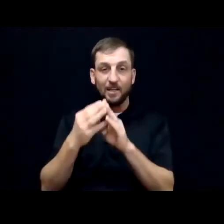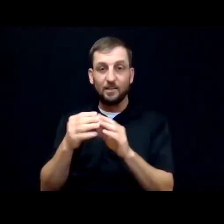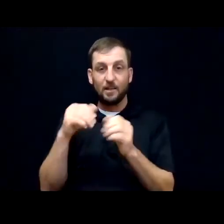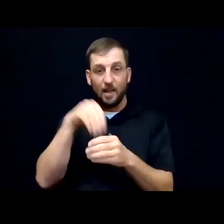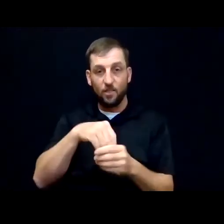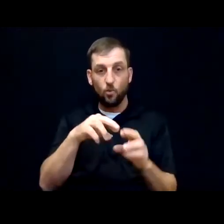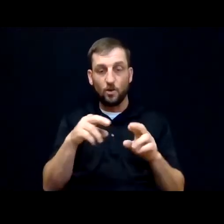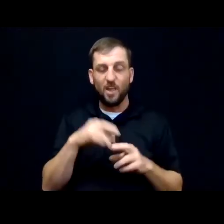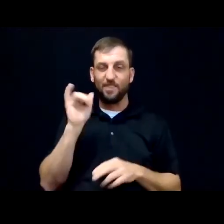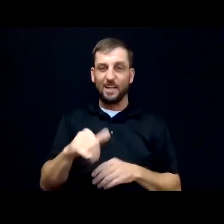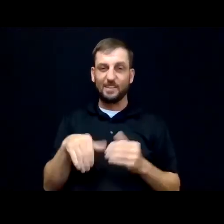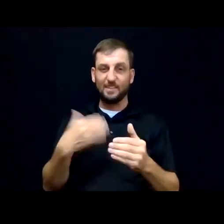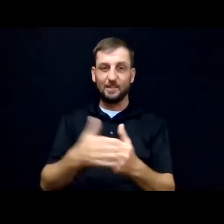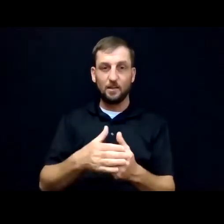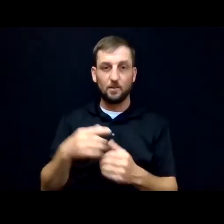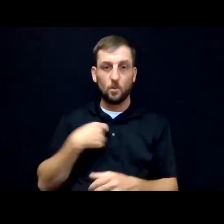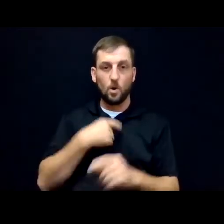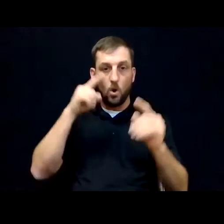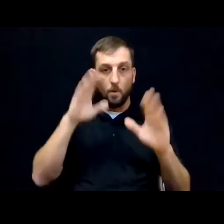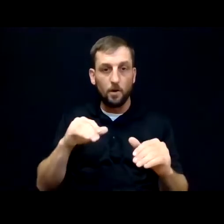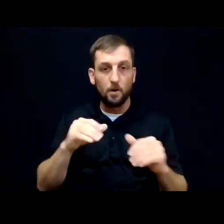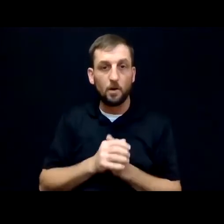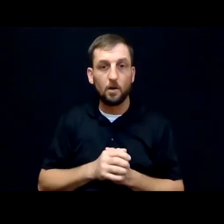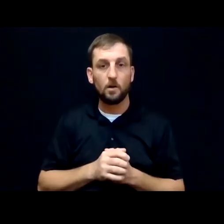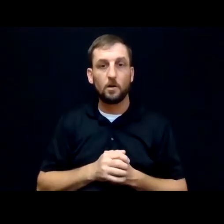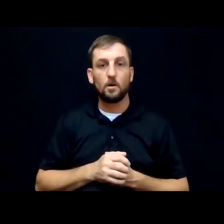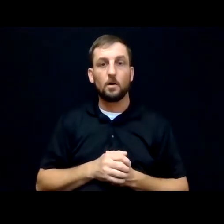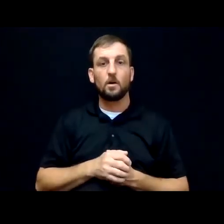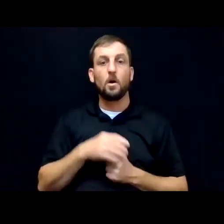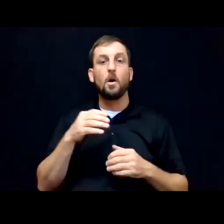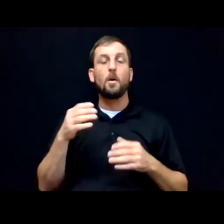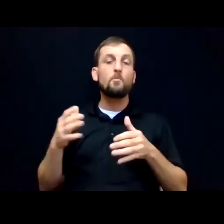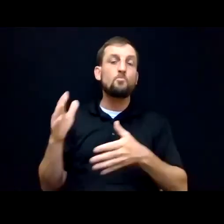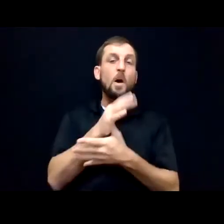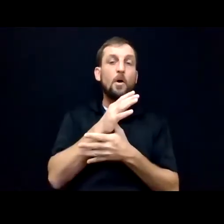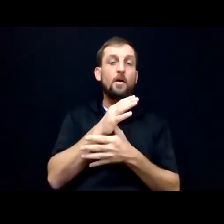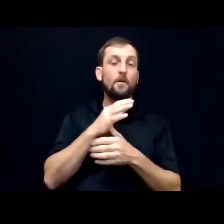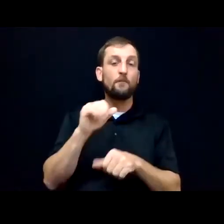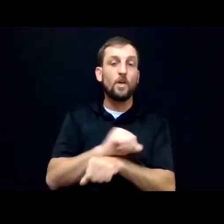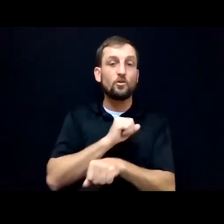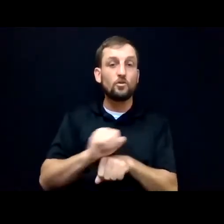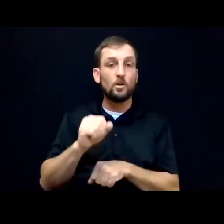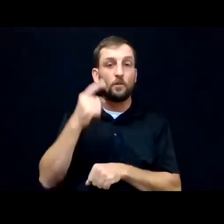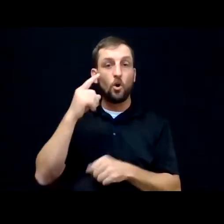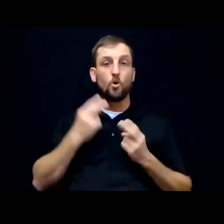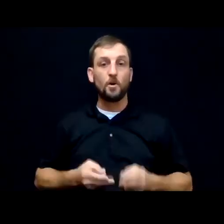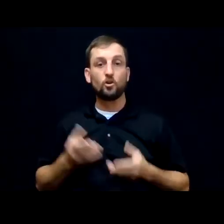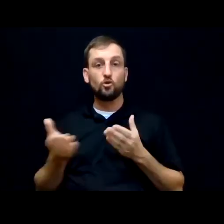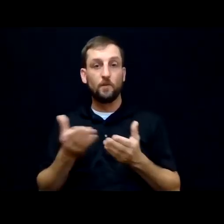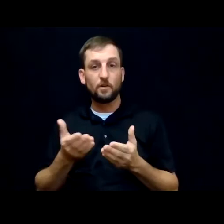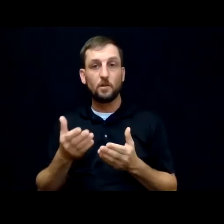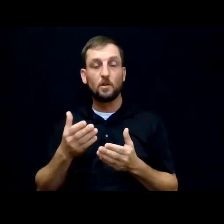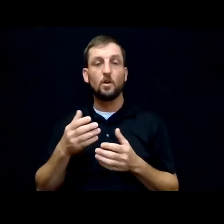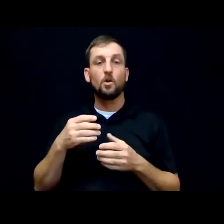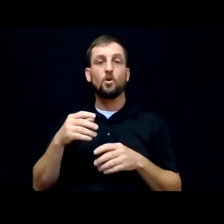on right now. But again, our primary function through the Human Services Coordinated Transportation Program and the